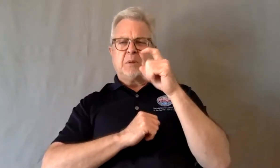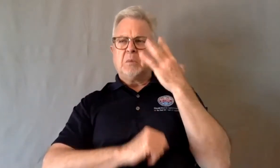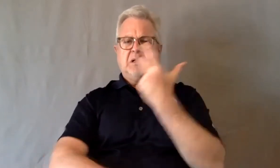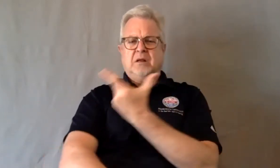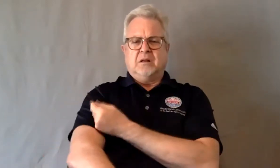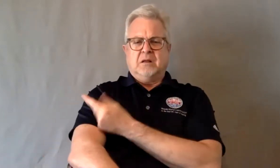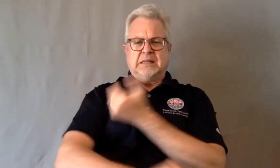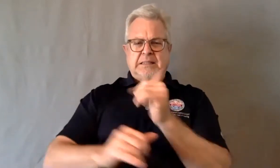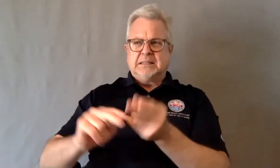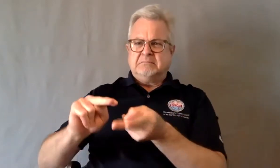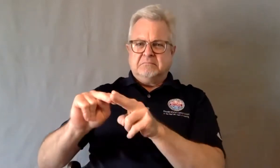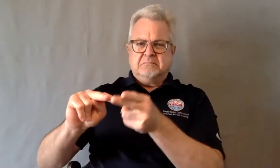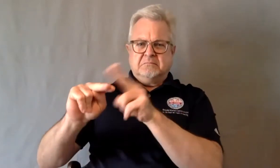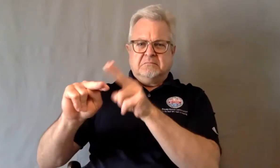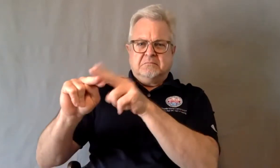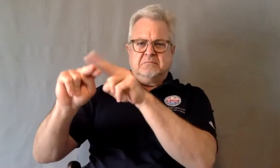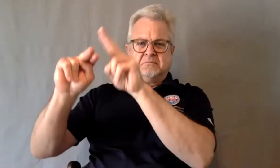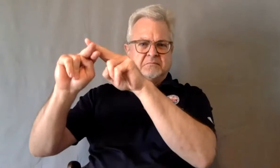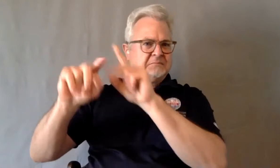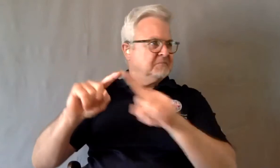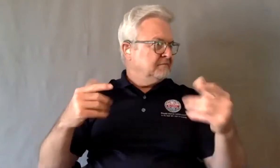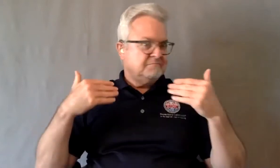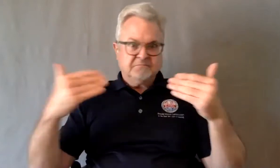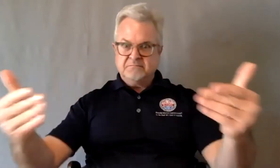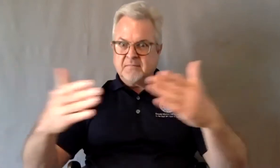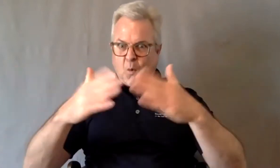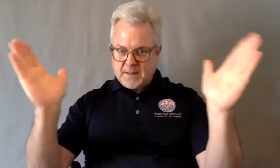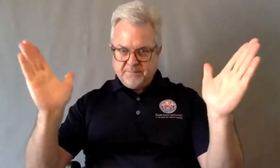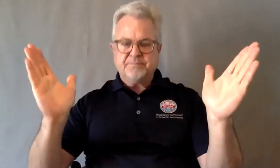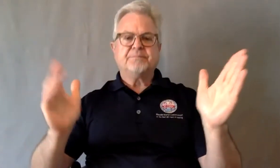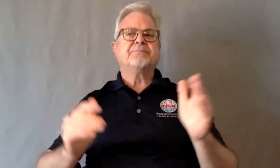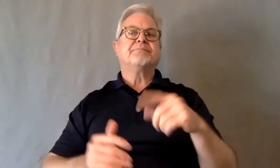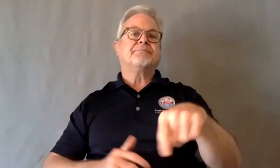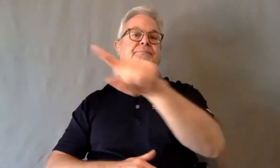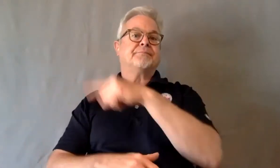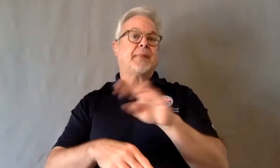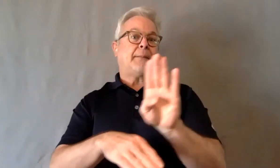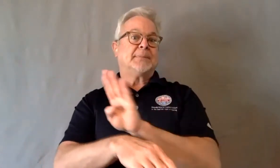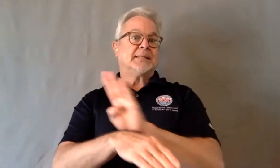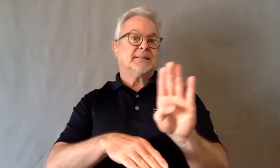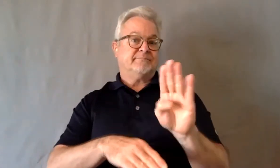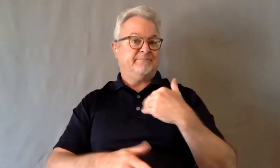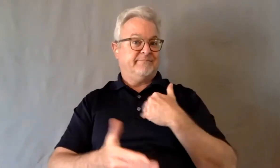was expecting it more in the summer and seeing the vaccination statistics rise more before